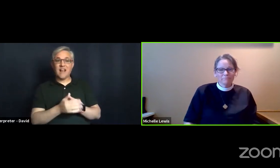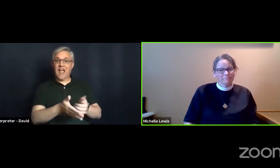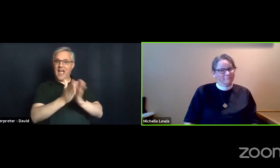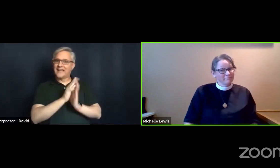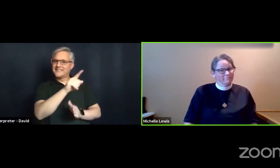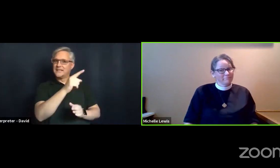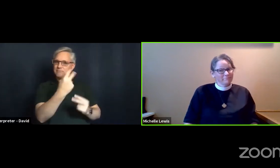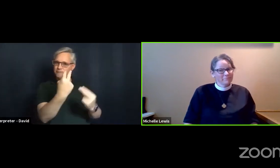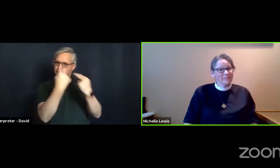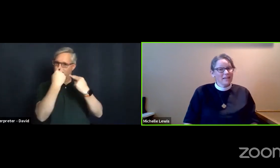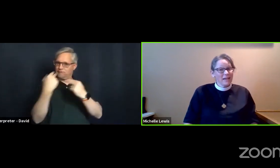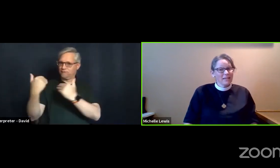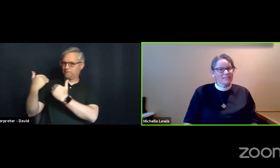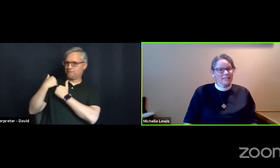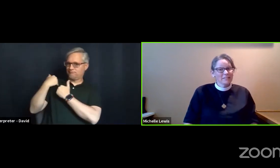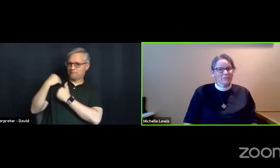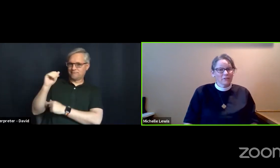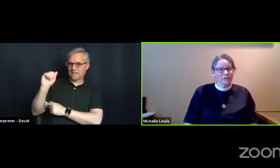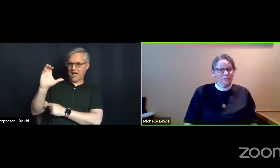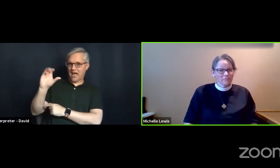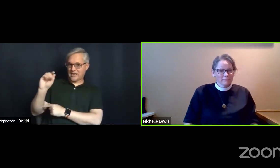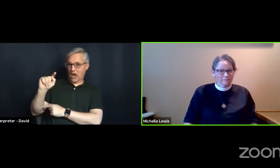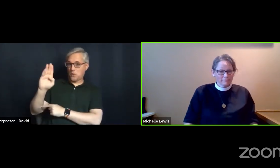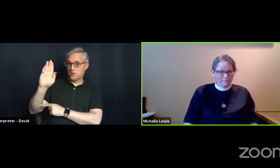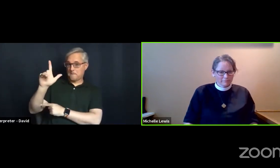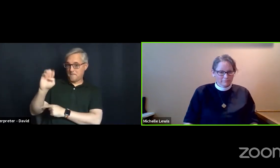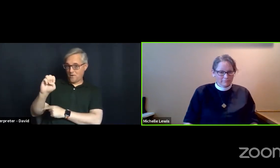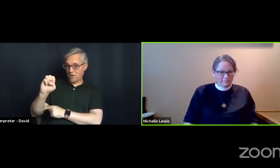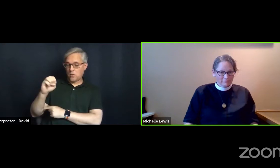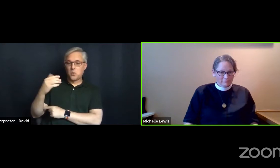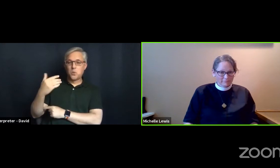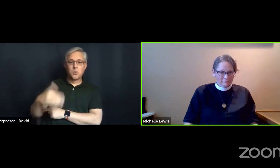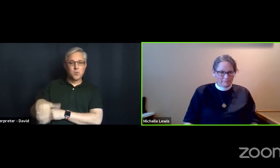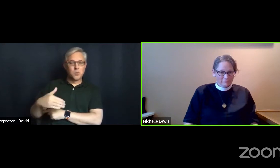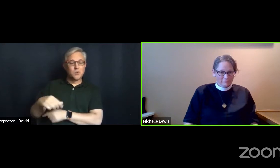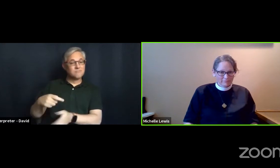it, that takes courage.